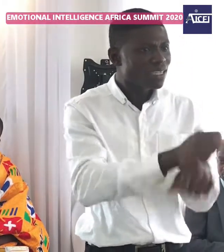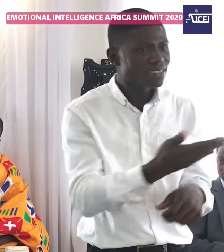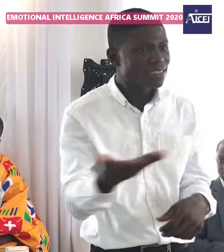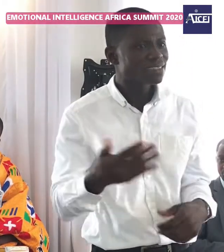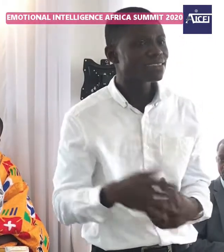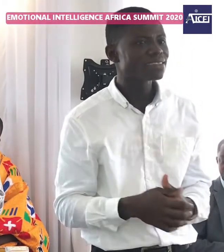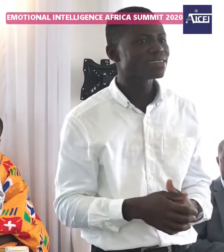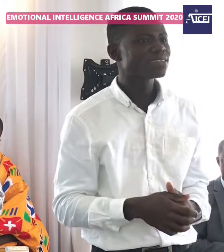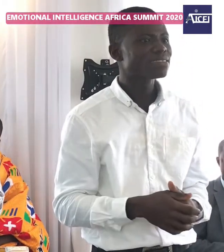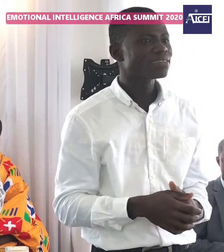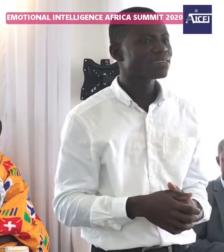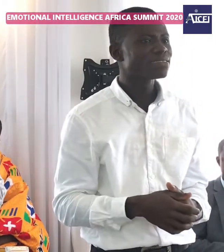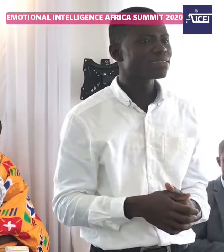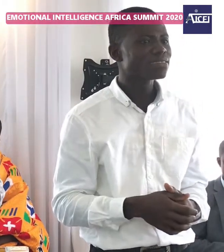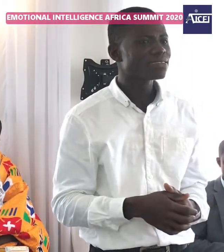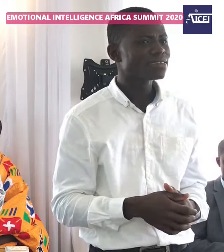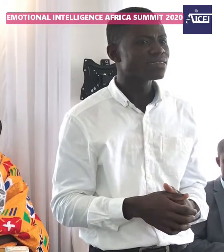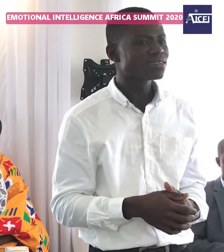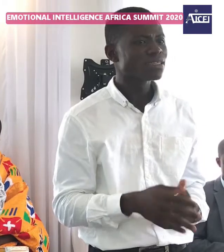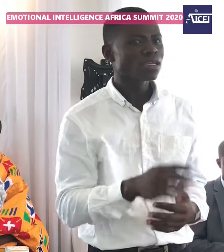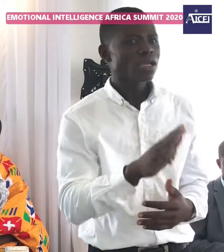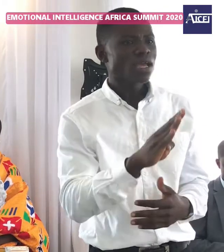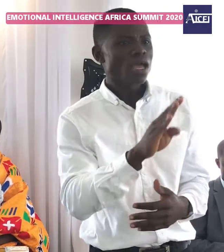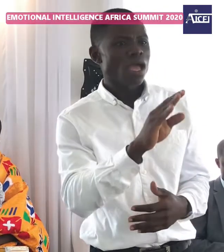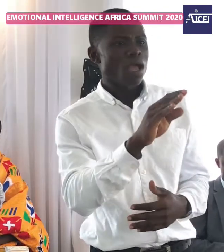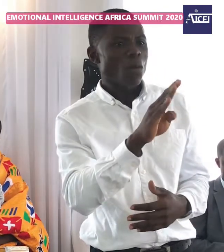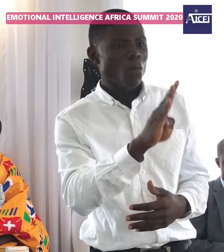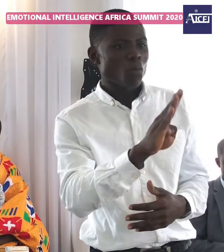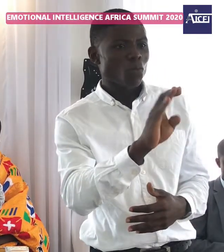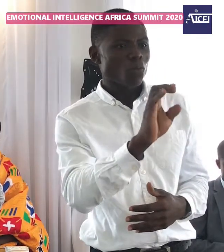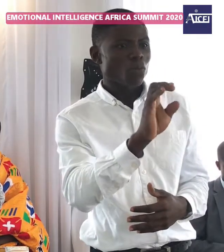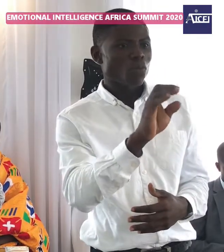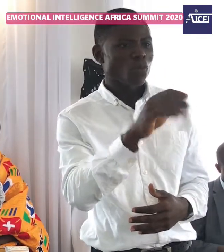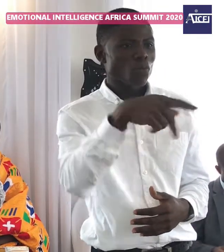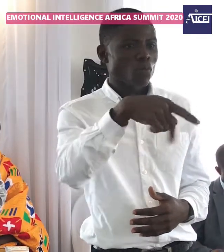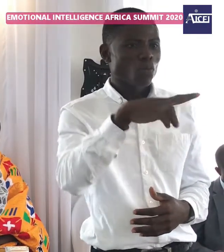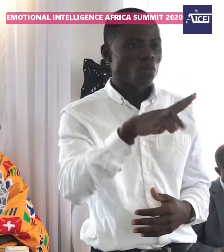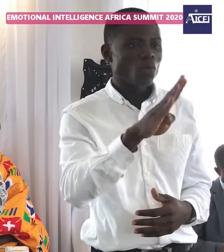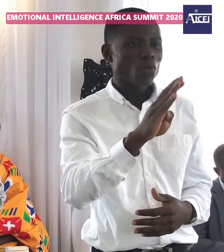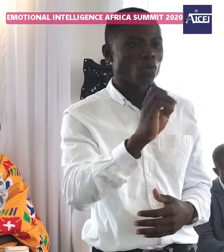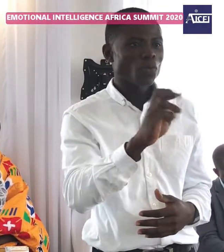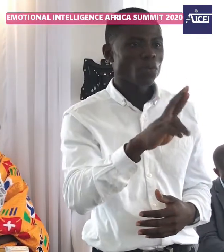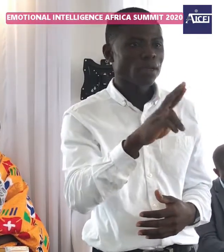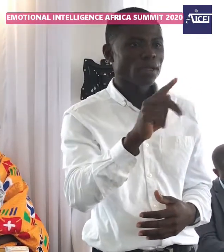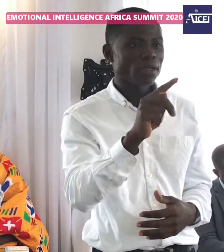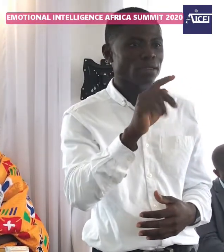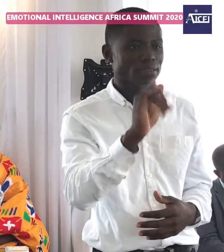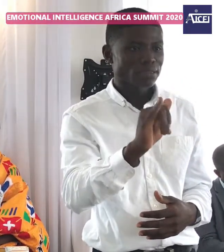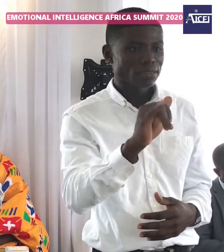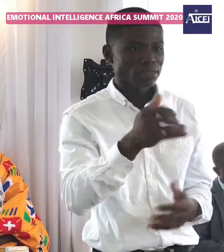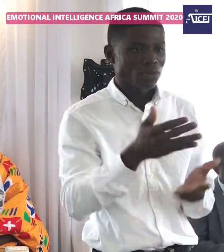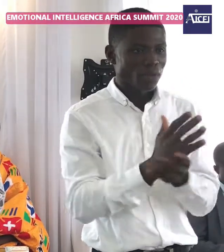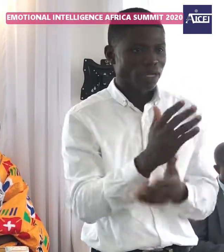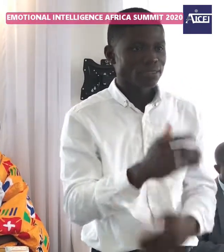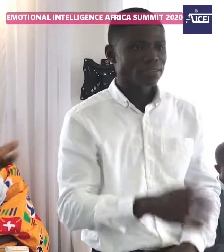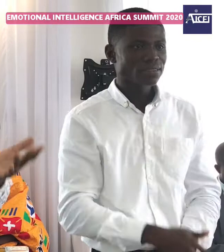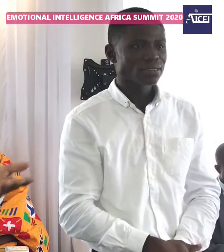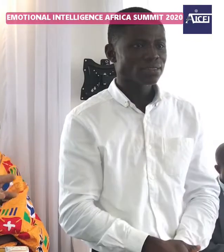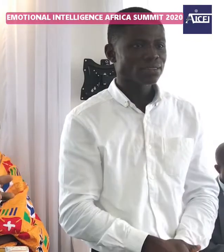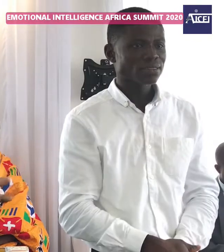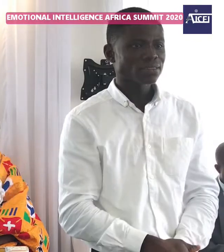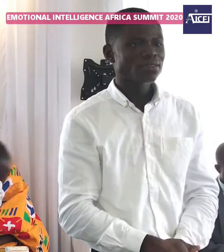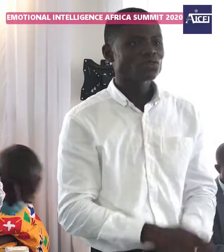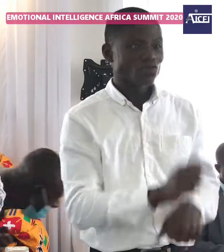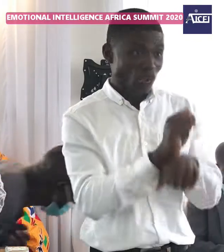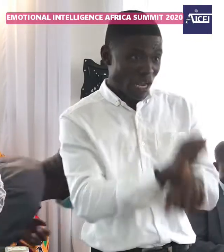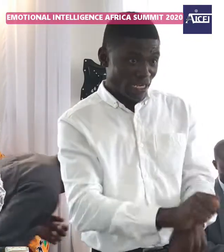found insulting one another, religious leaders, nation leaders, for one wrong or the other, or better still in the name of